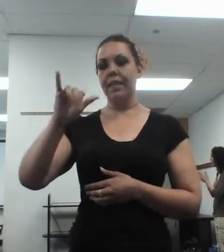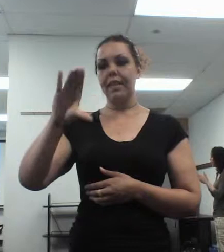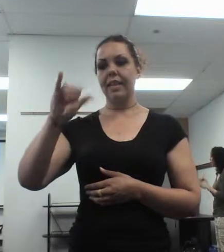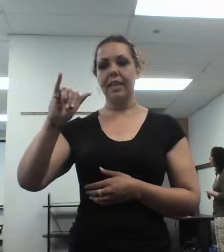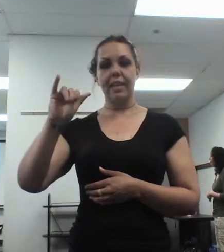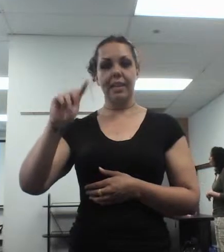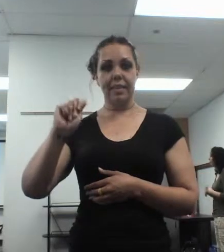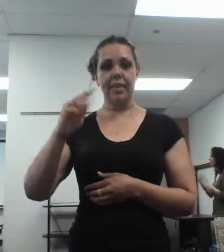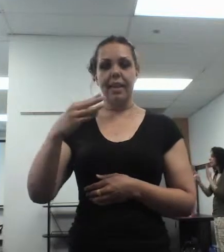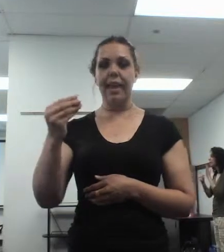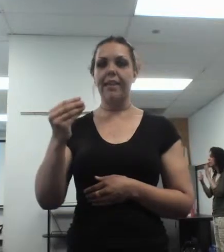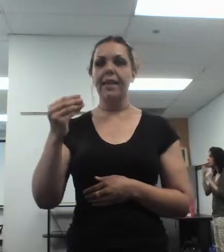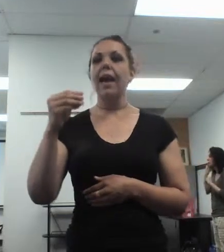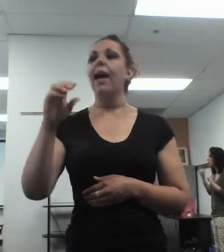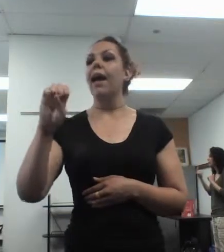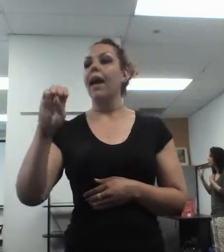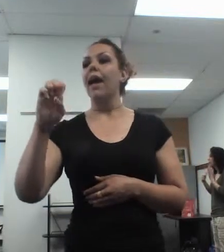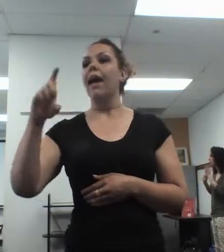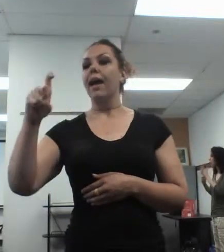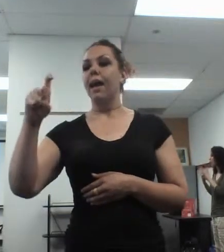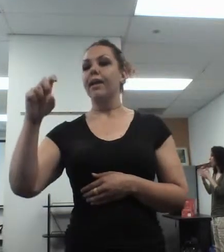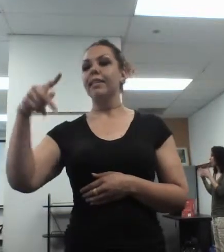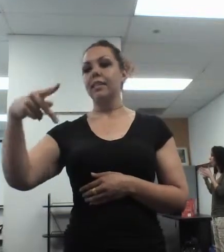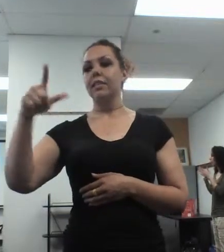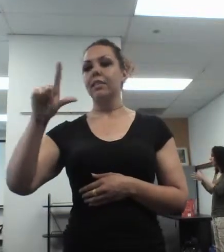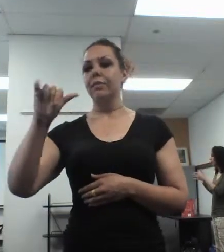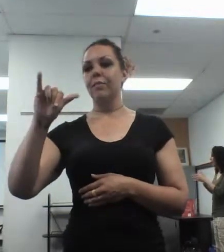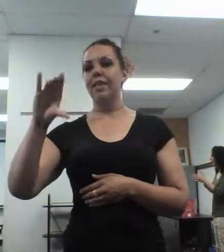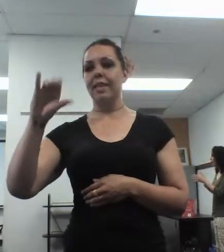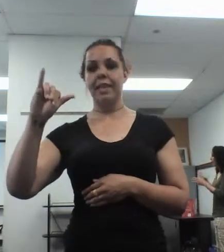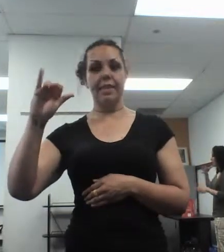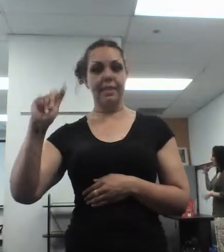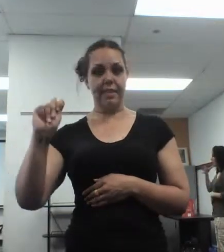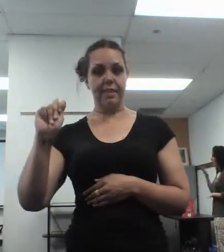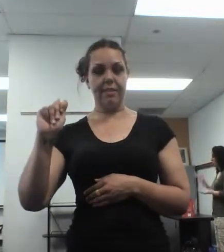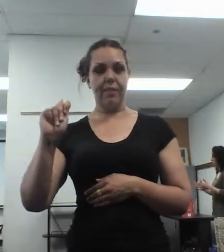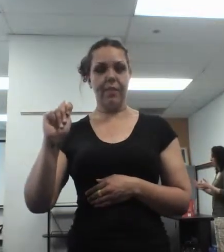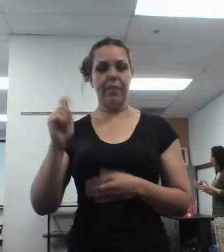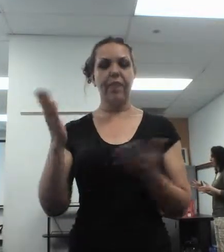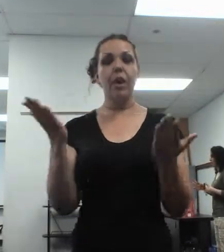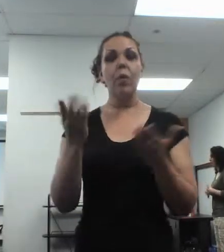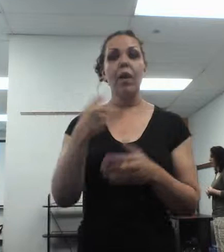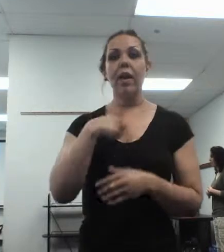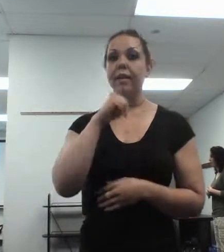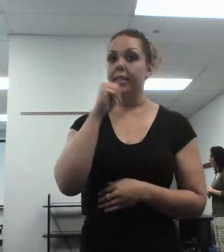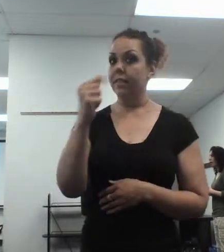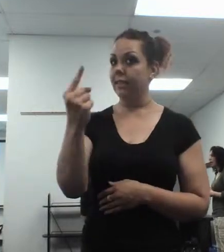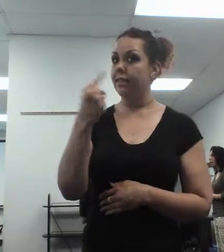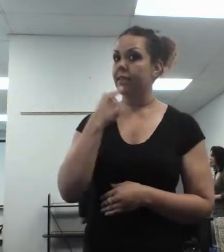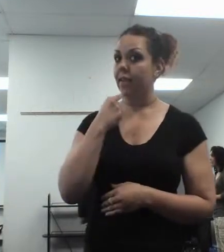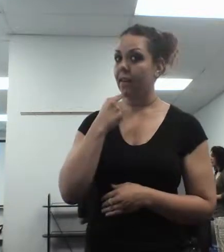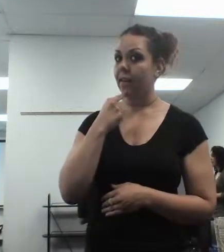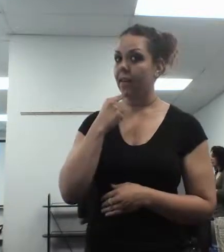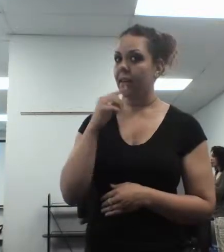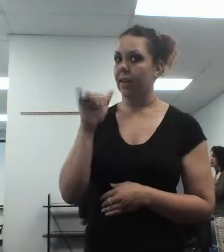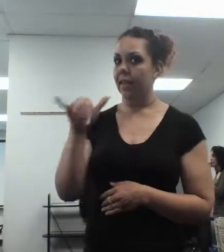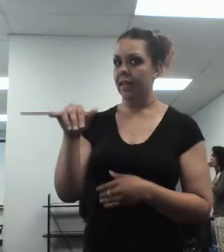died 21 years ago that I just said. What I didn't say implied in that meaning is that my brother